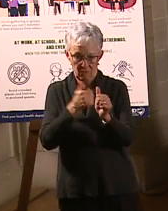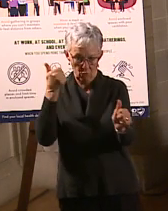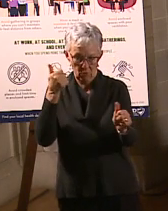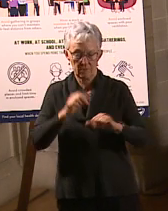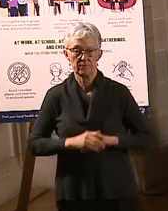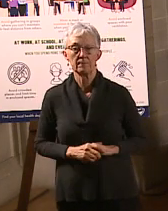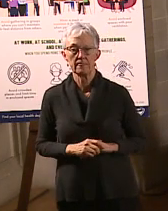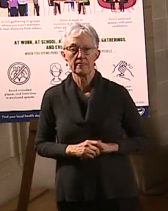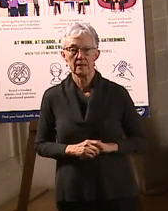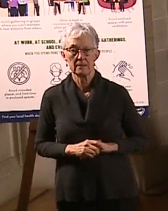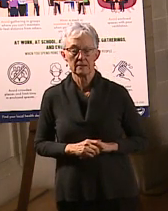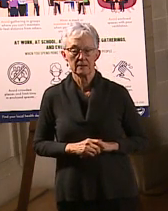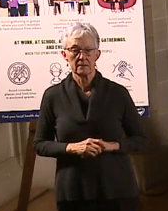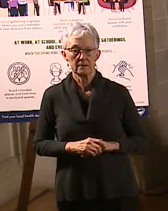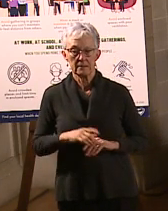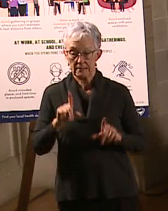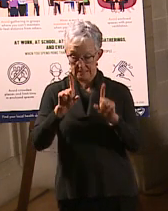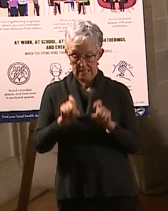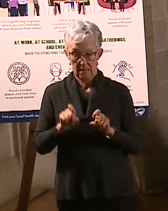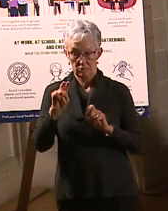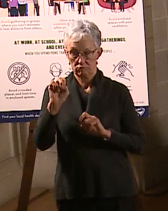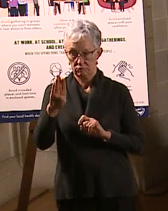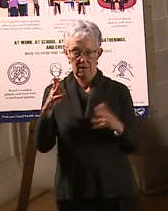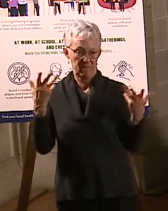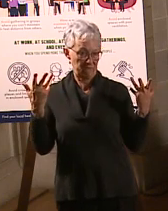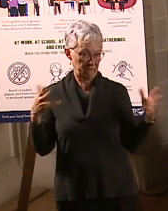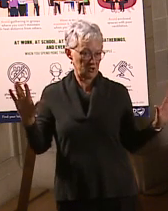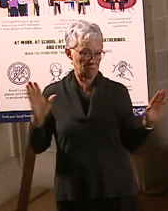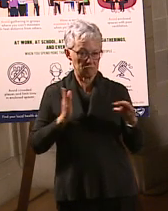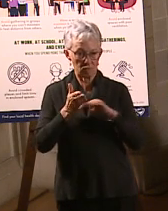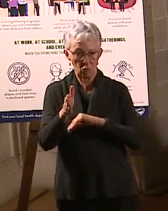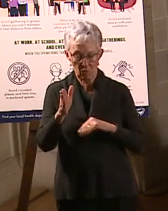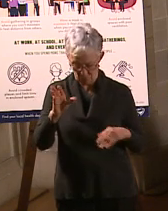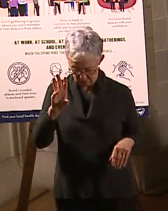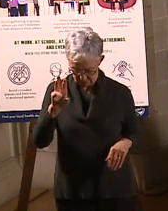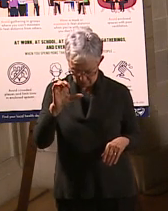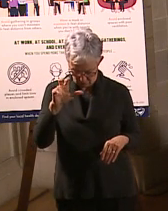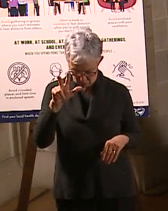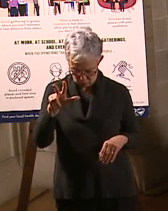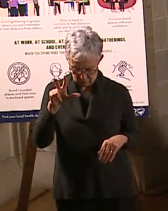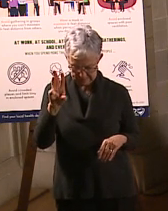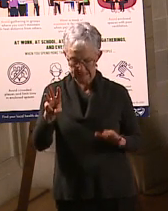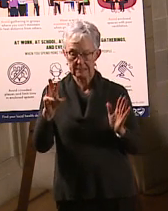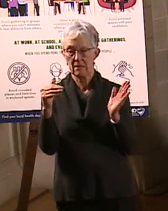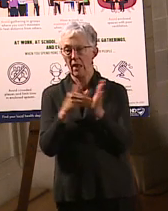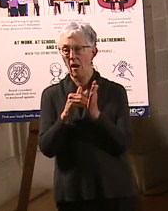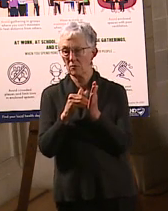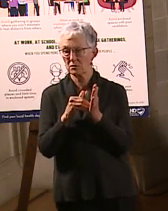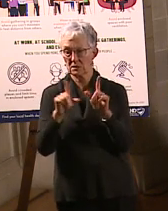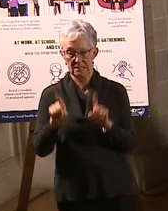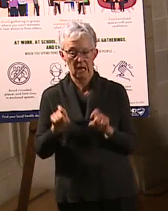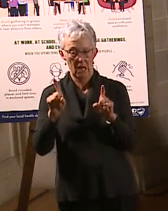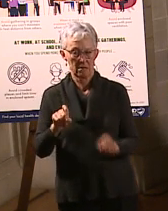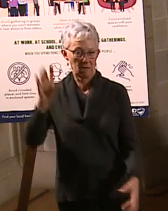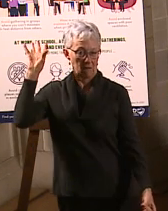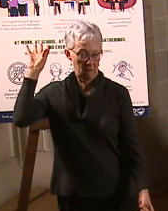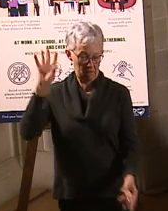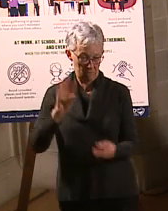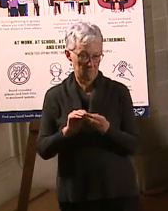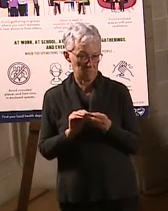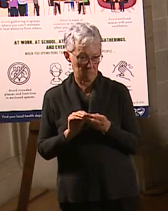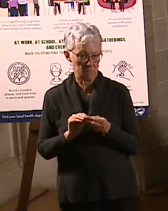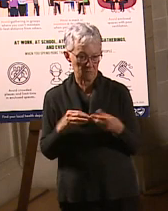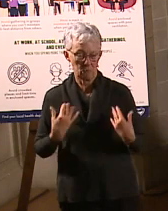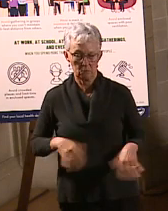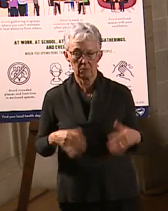delivered over 636,000 test results through Test Nebraska. Overall, in the state of Nebraska, we have crossed